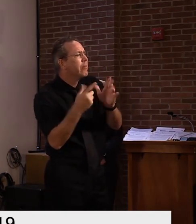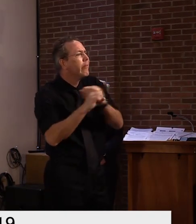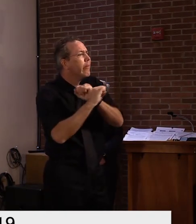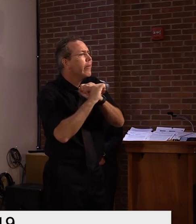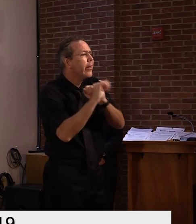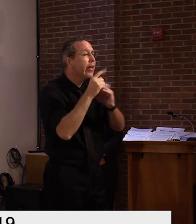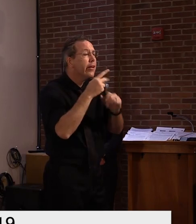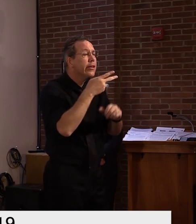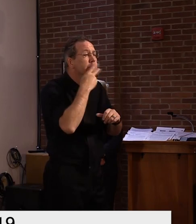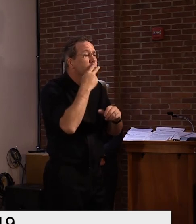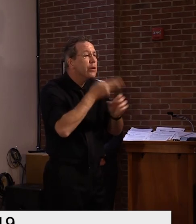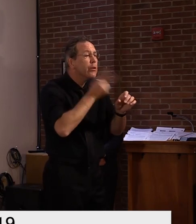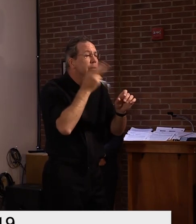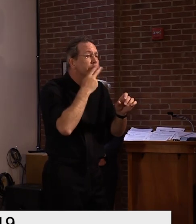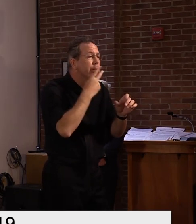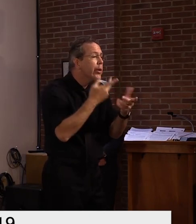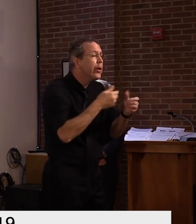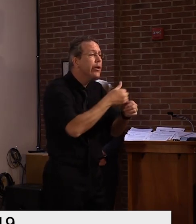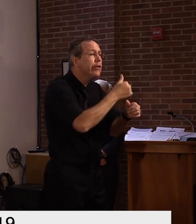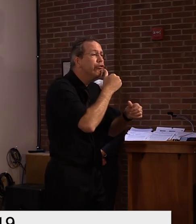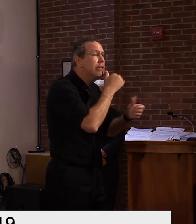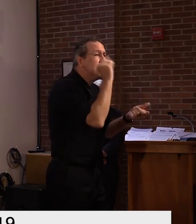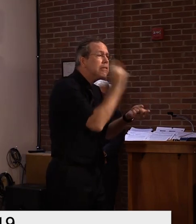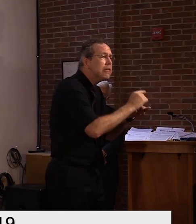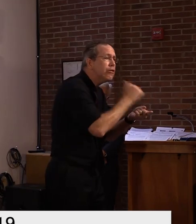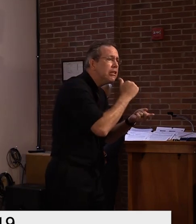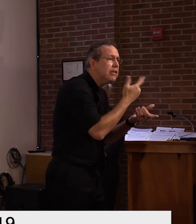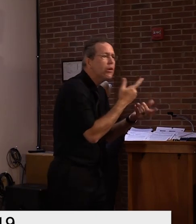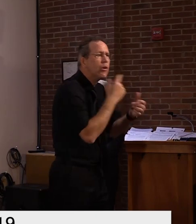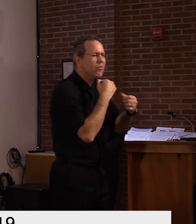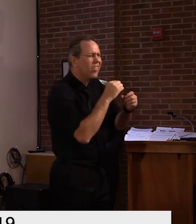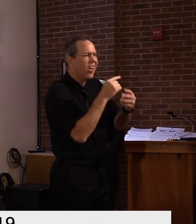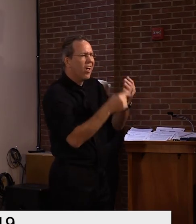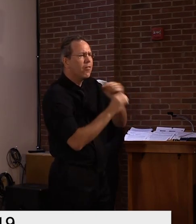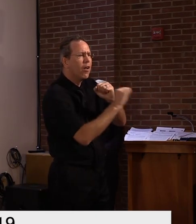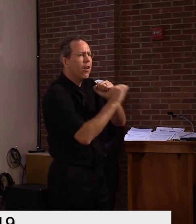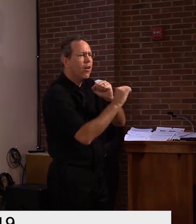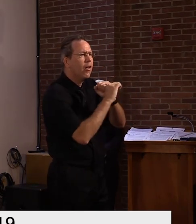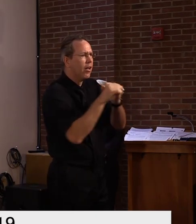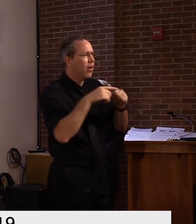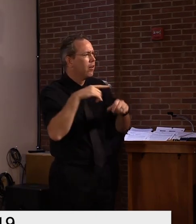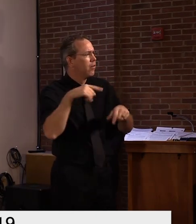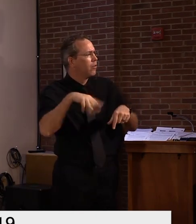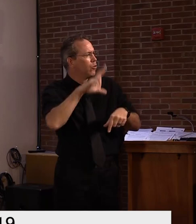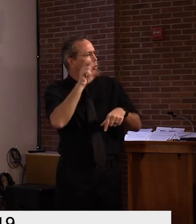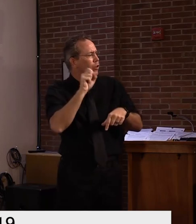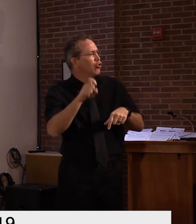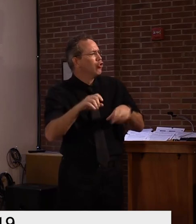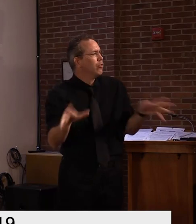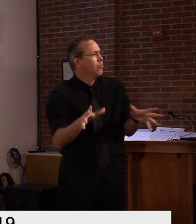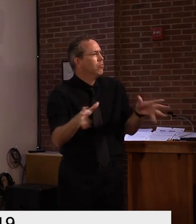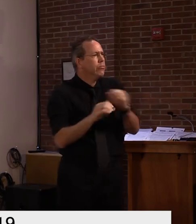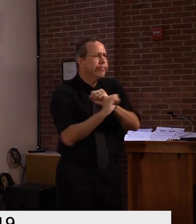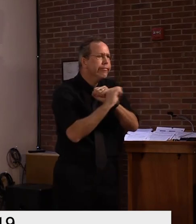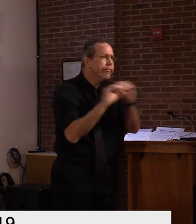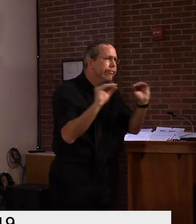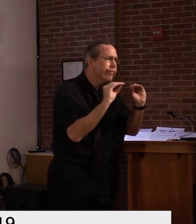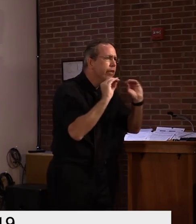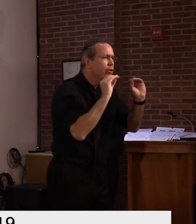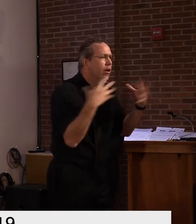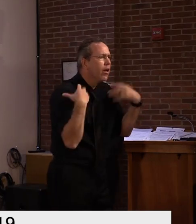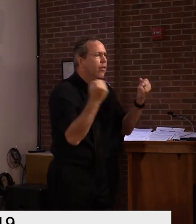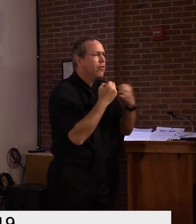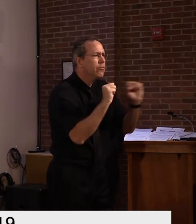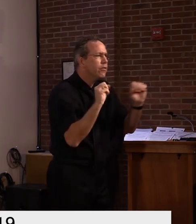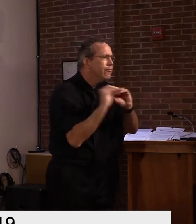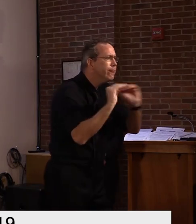preparedness, so that nations are better prepared to face whatever comes next, because scientists have been telling us for quite a